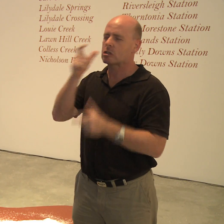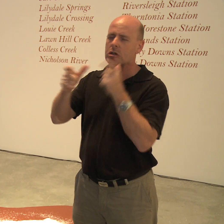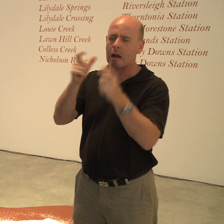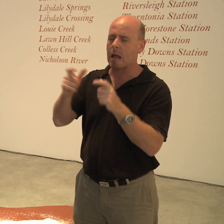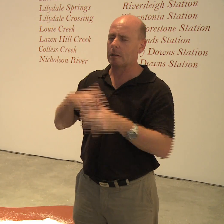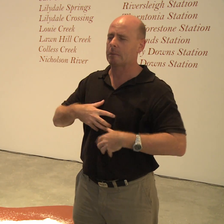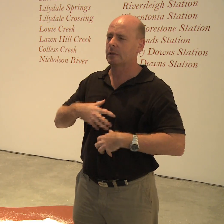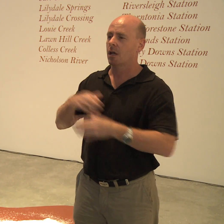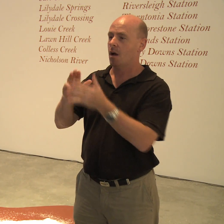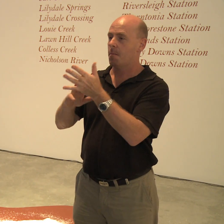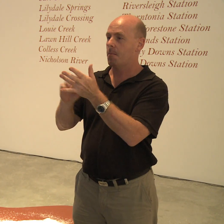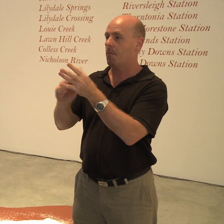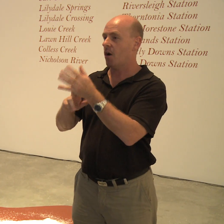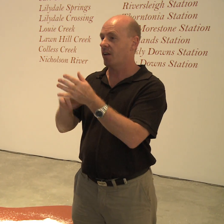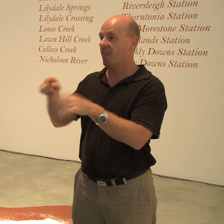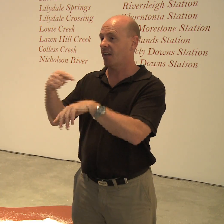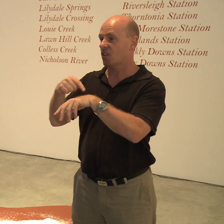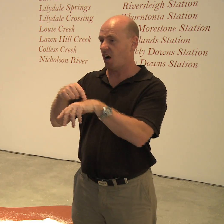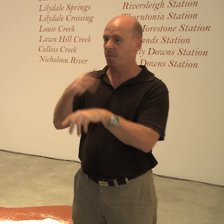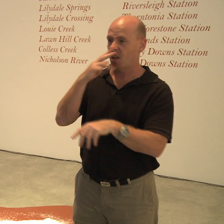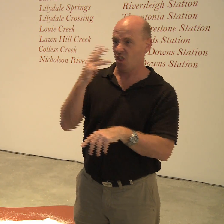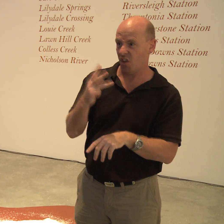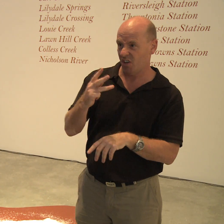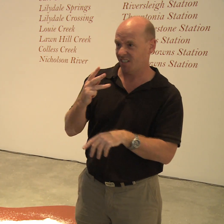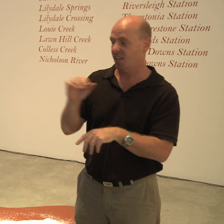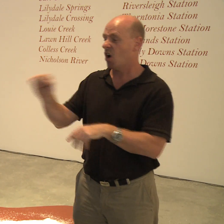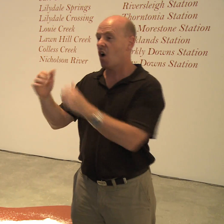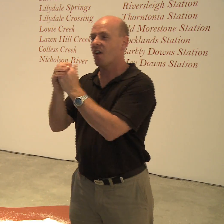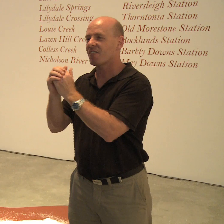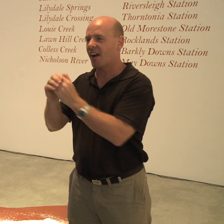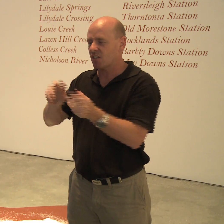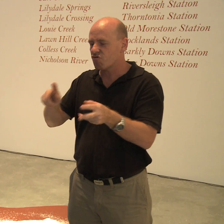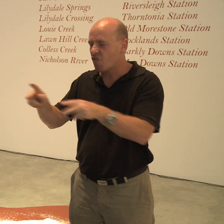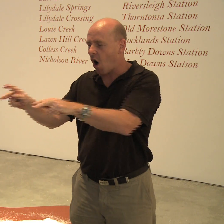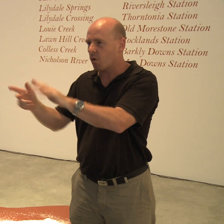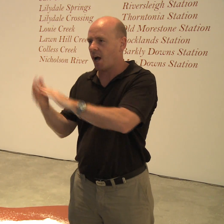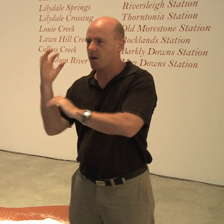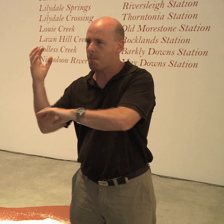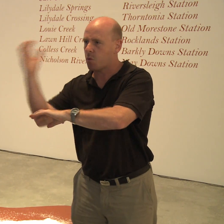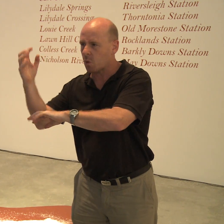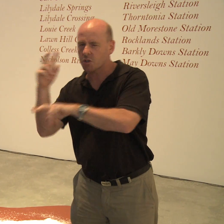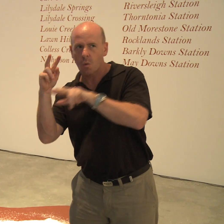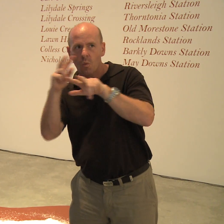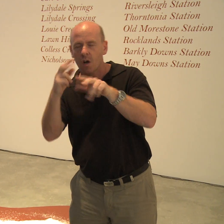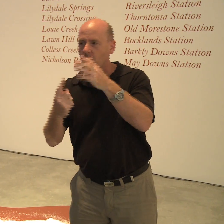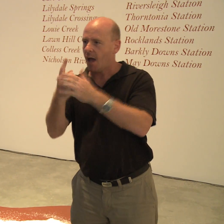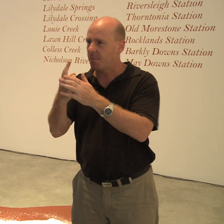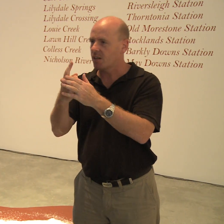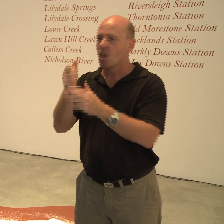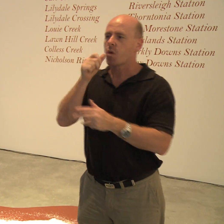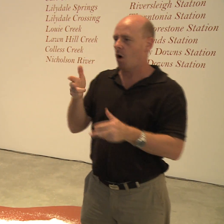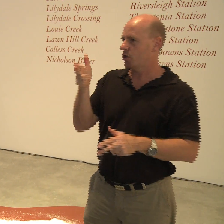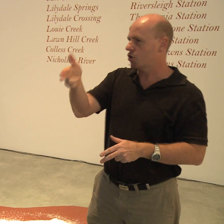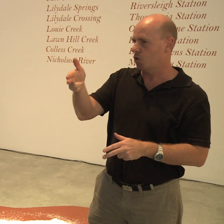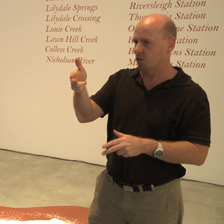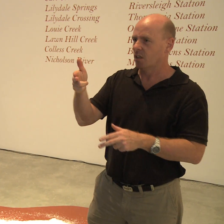or 14 at the time, Rosie and her girlfriend rolled under a windbreak of bushes from where they saw what followed. They wouldn't shoot the pregnant women,